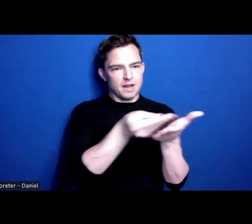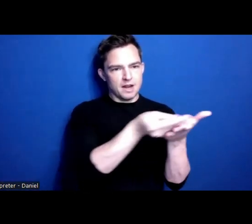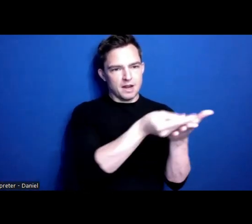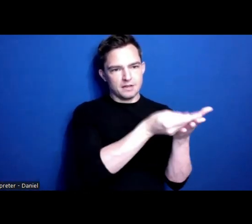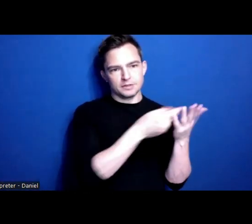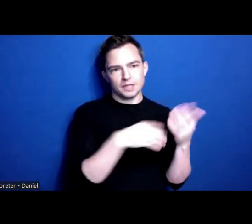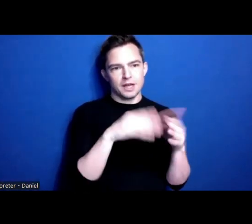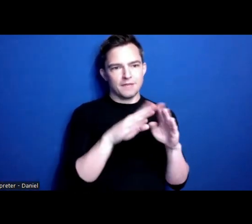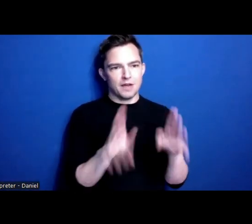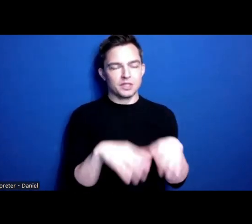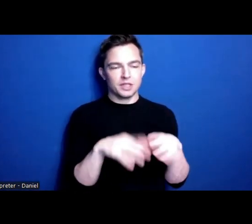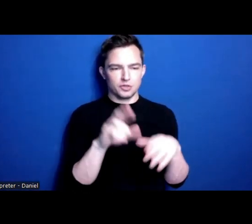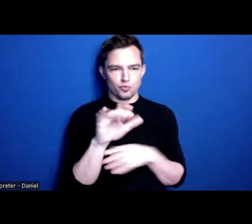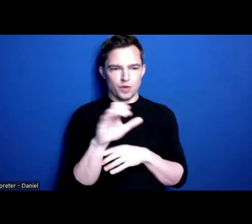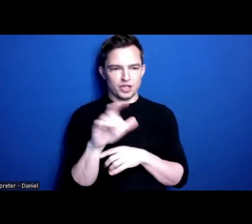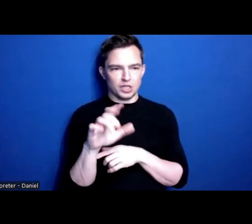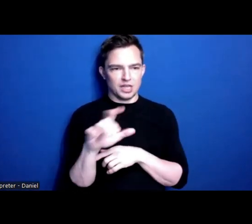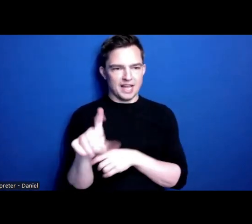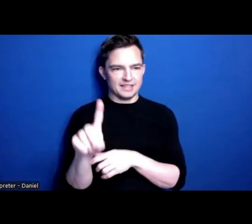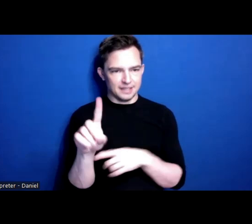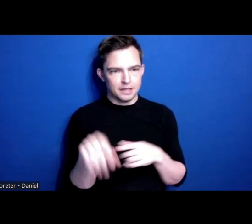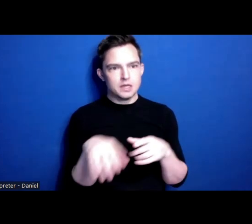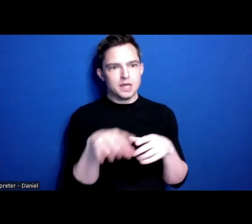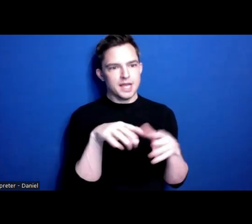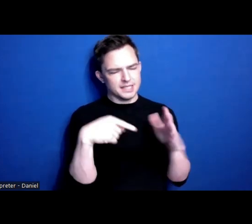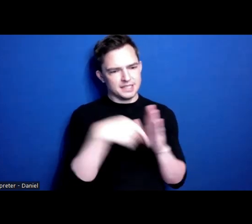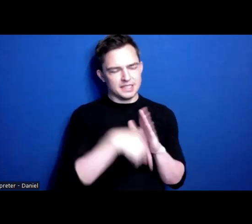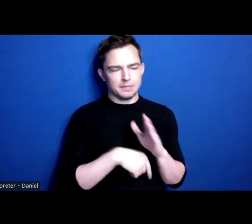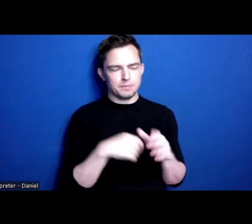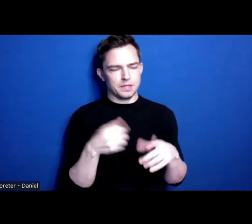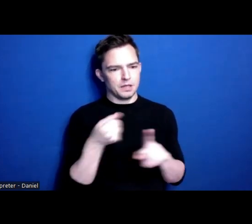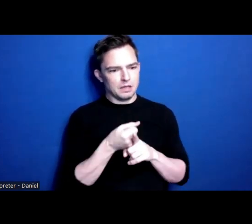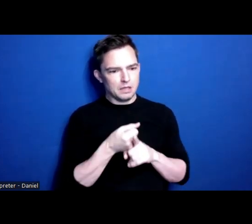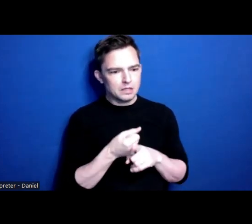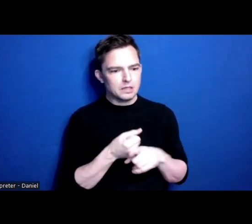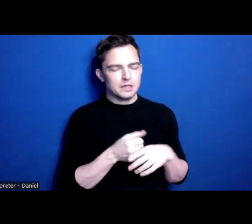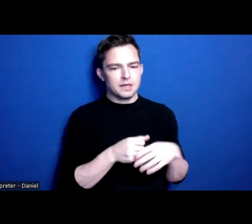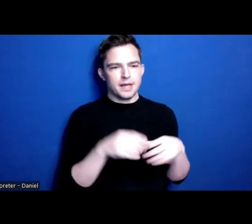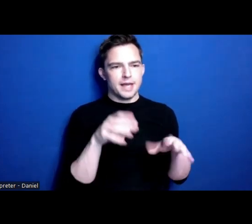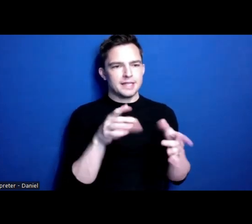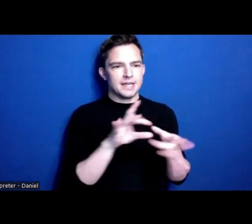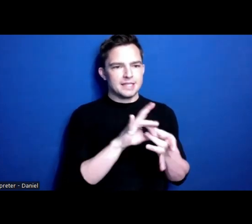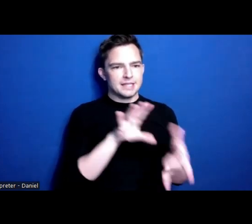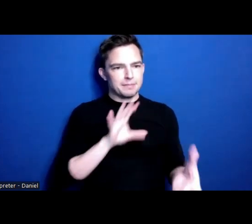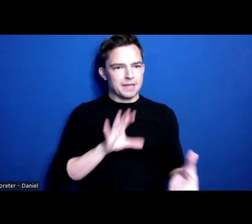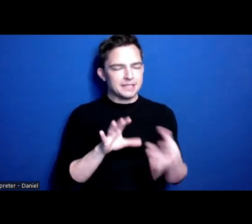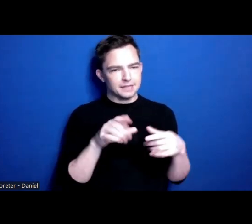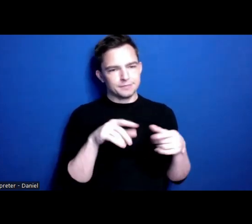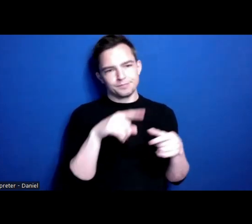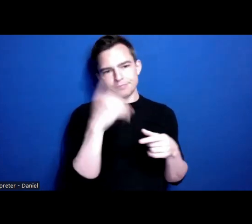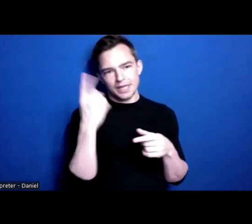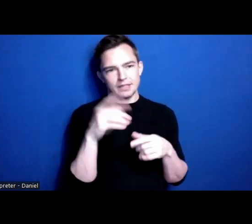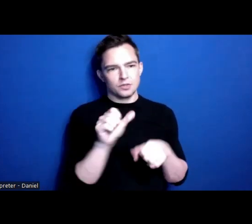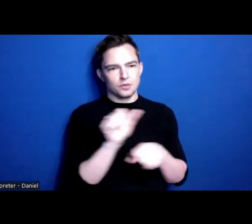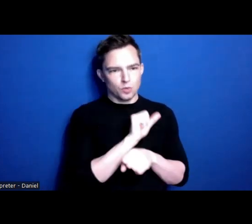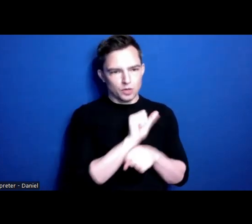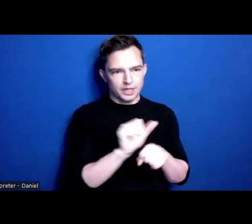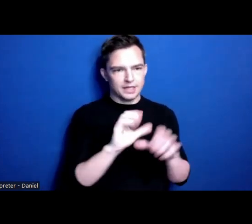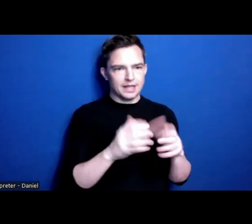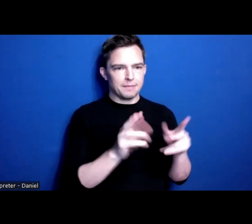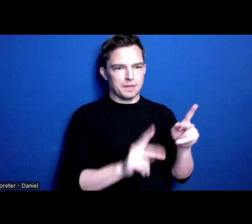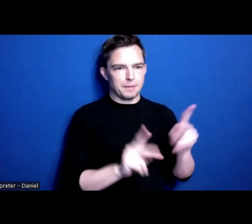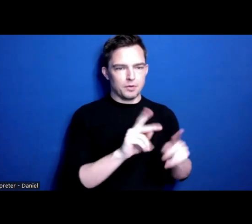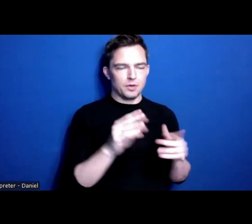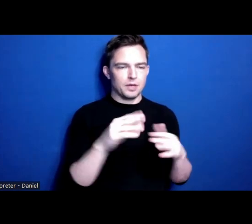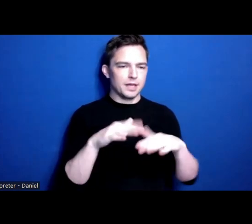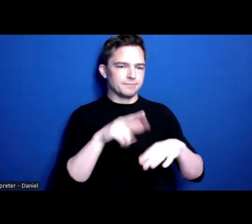course, racialized and most deeply affecting and displacing Black, Indigenous, and poor and working class people whose incomes and access